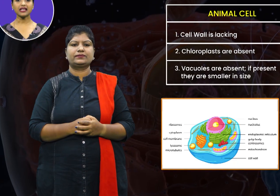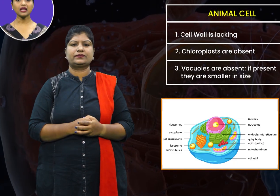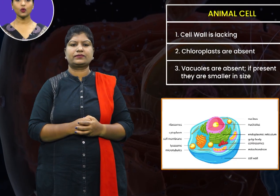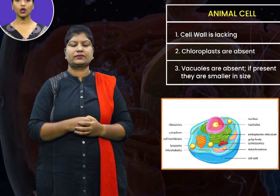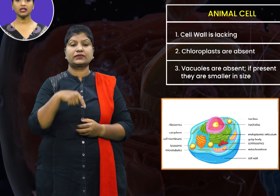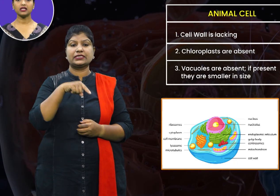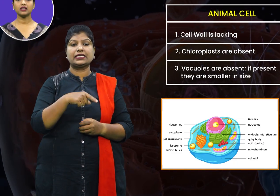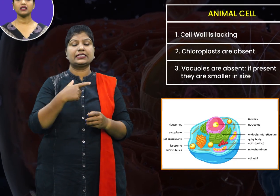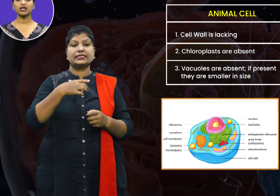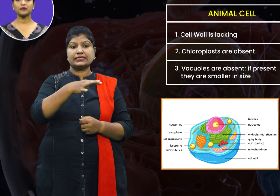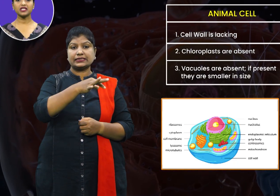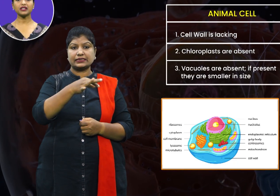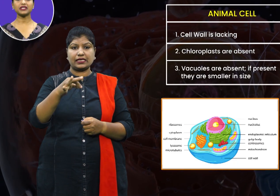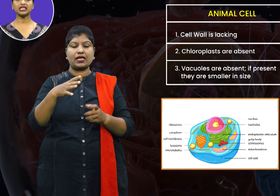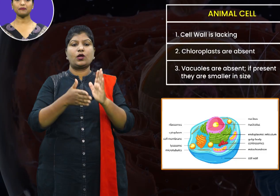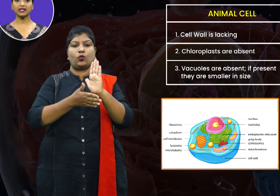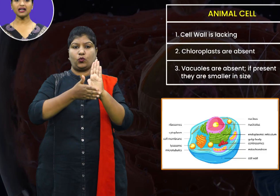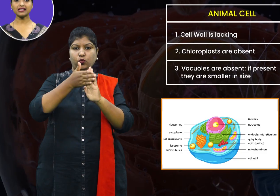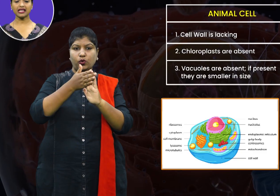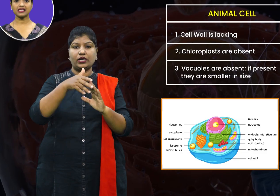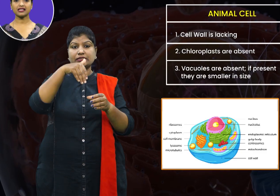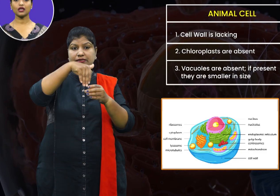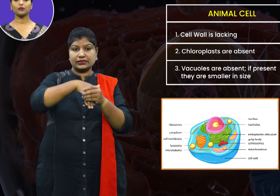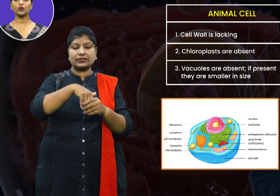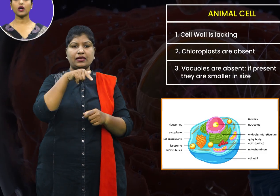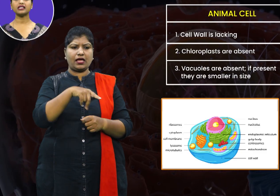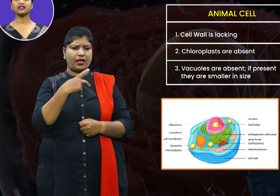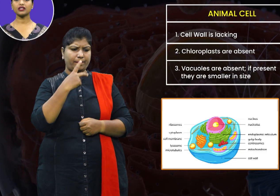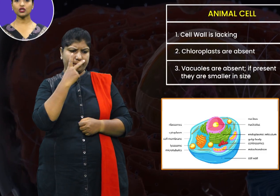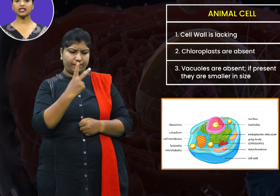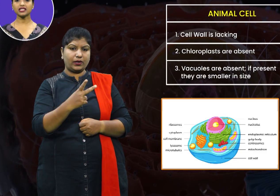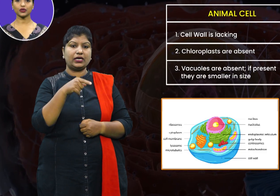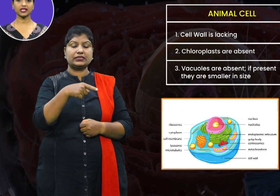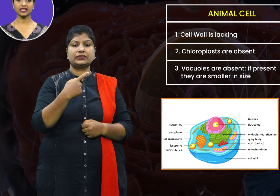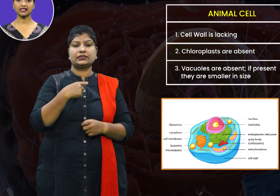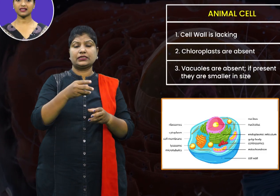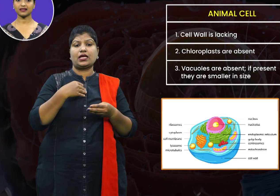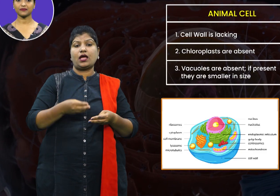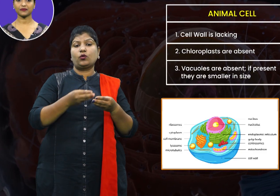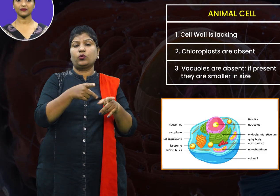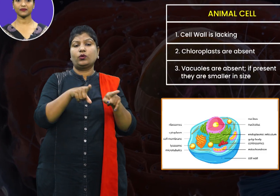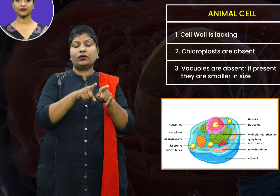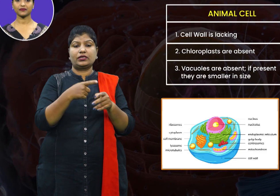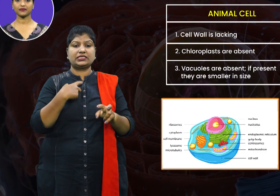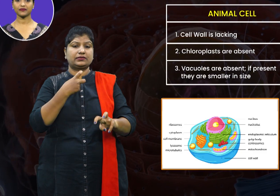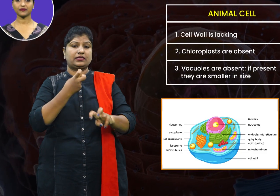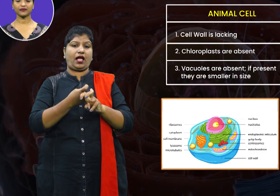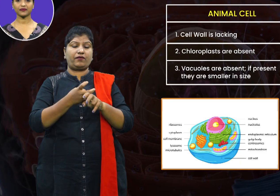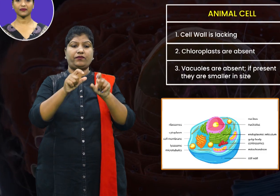The cell wall observed in the plant cells provide the rigidity to the cells.